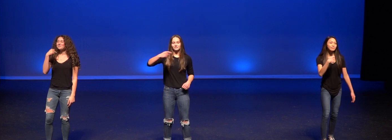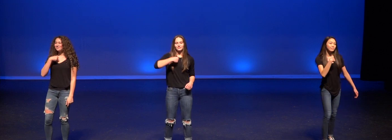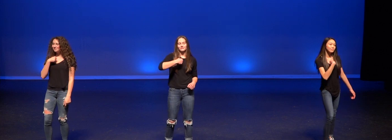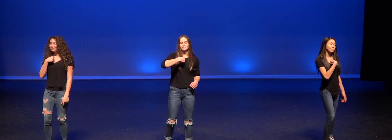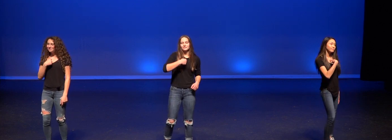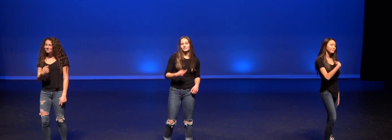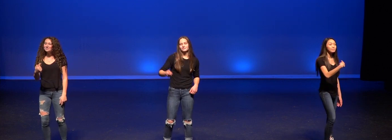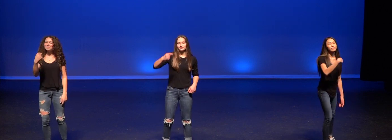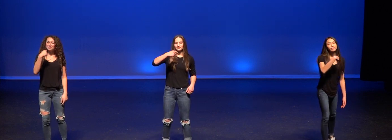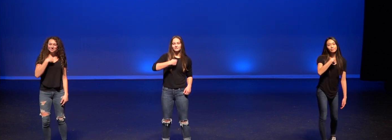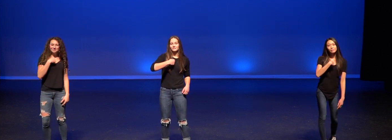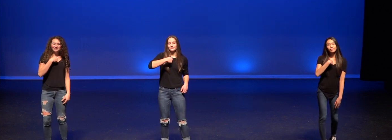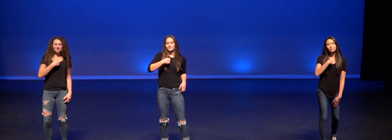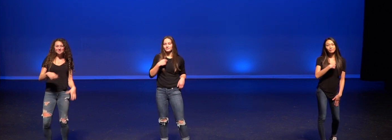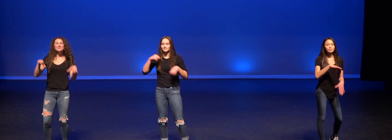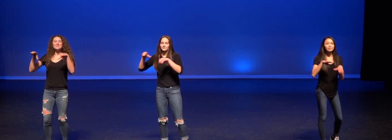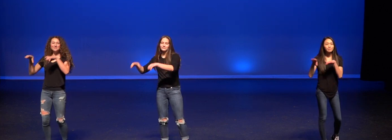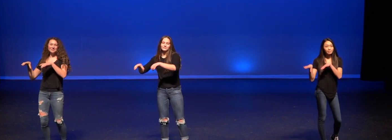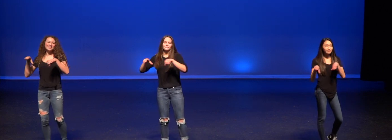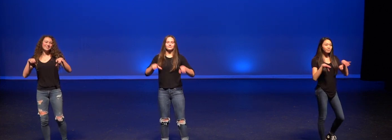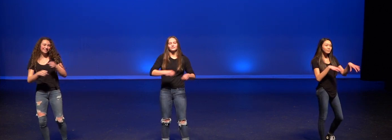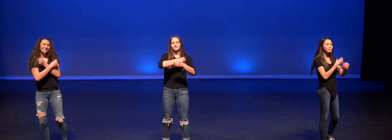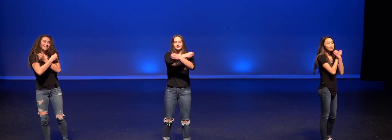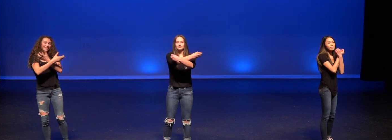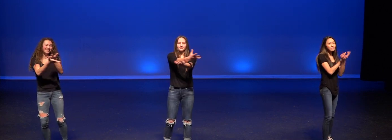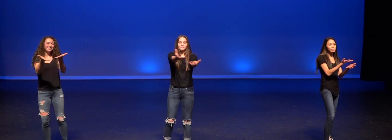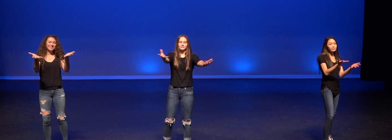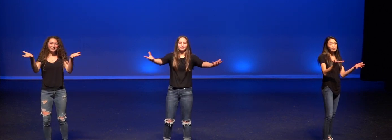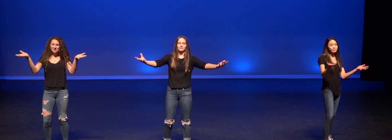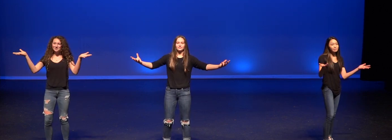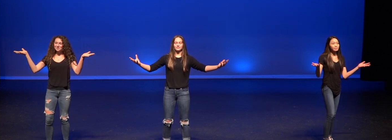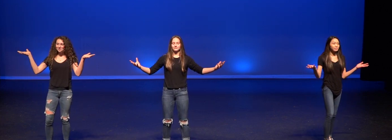I, I, I, I it all.